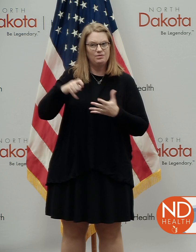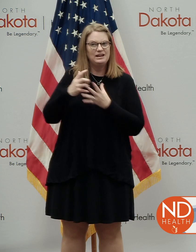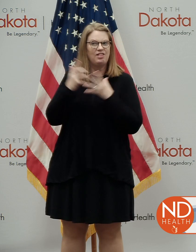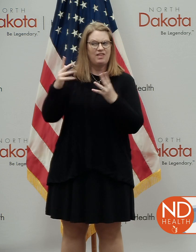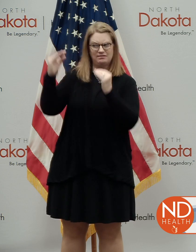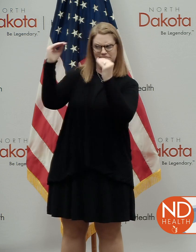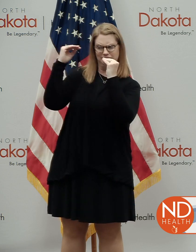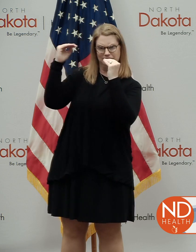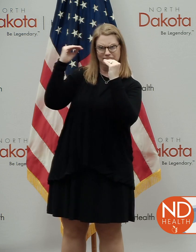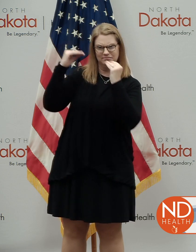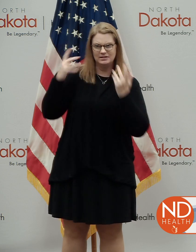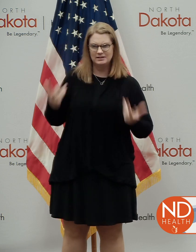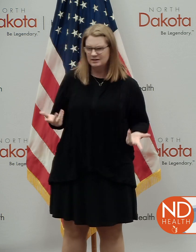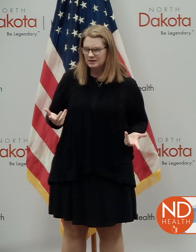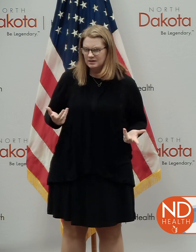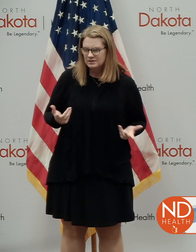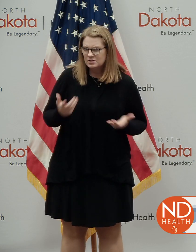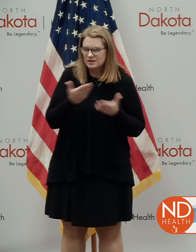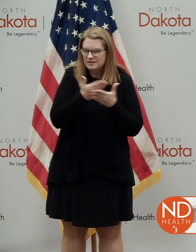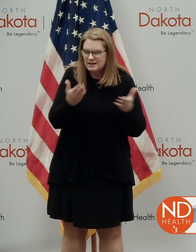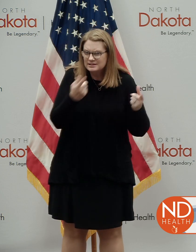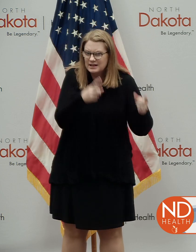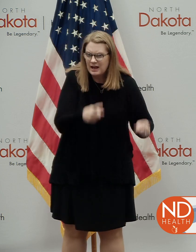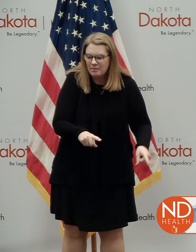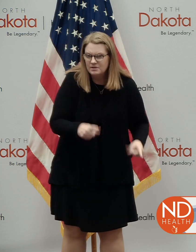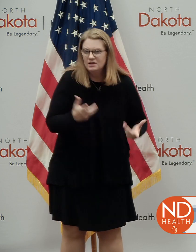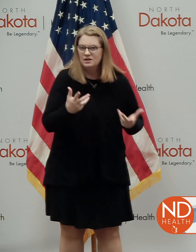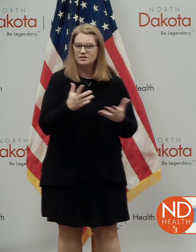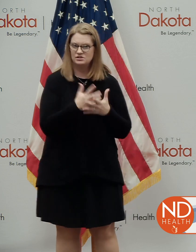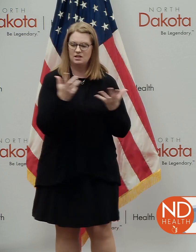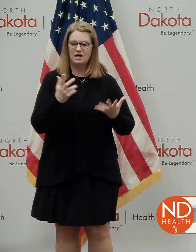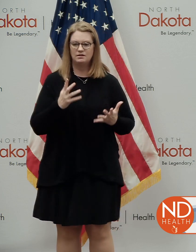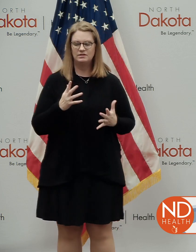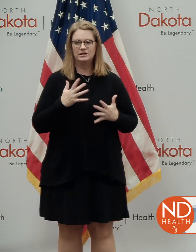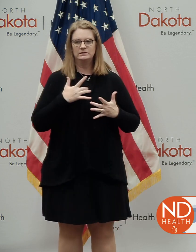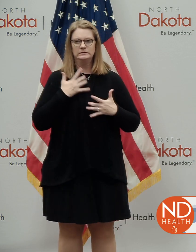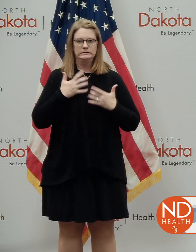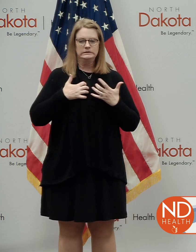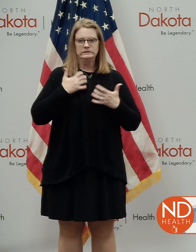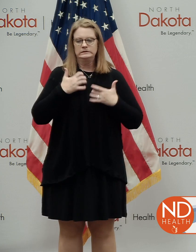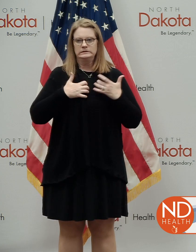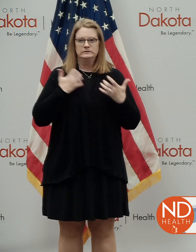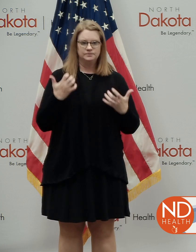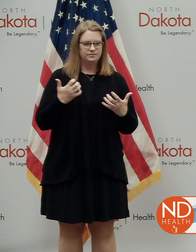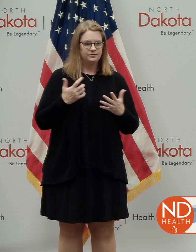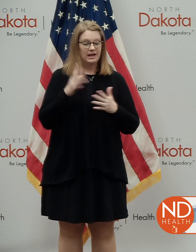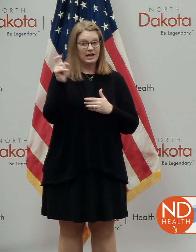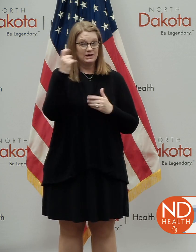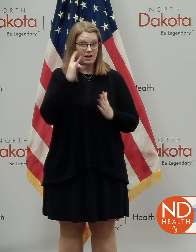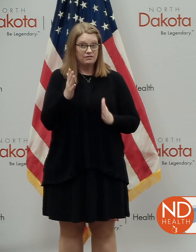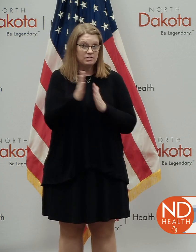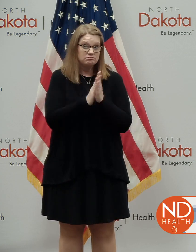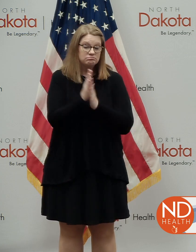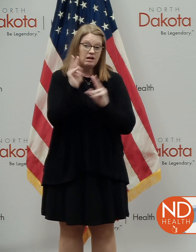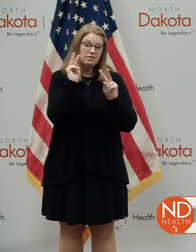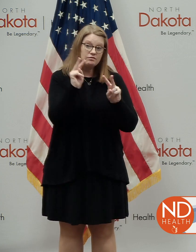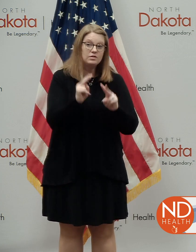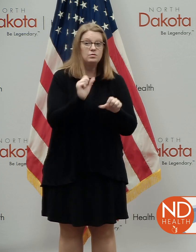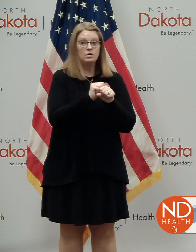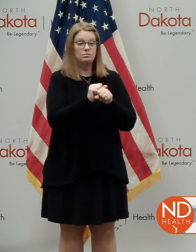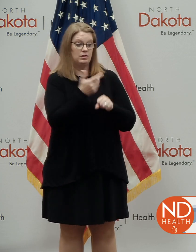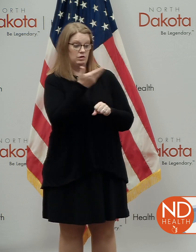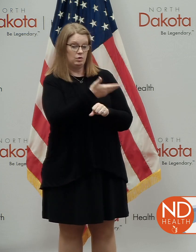instruction. So those are some things going on. There's a lot of anxiety out there. And Governor, I would look forward to working with you and your